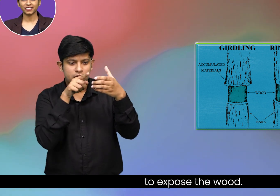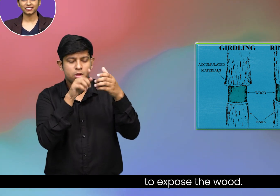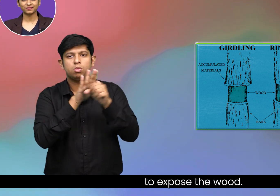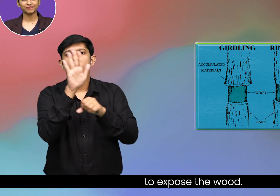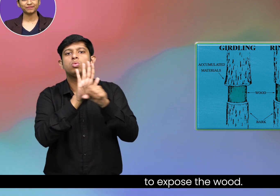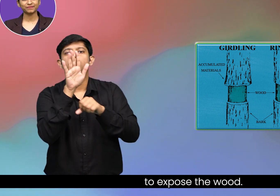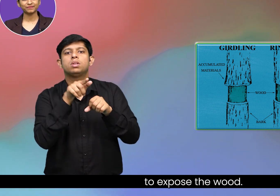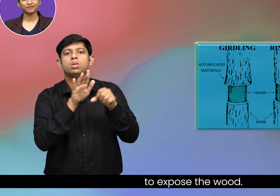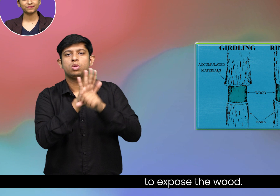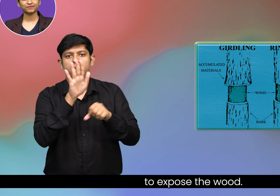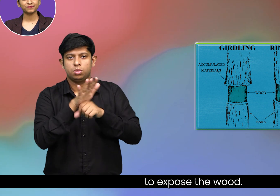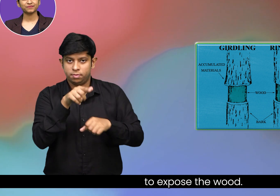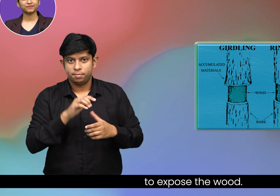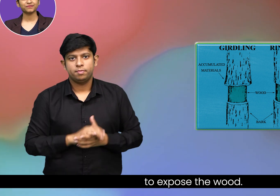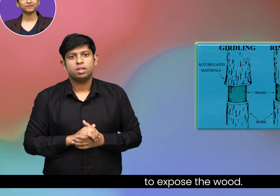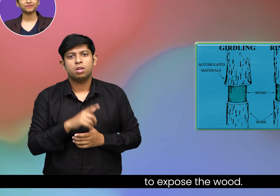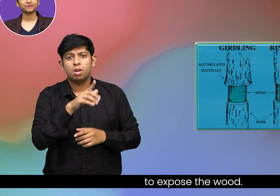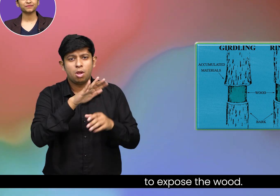wood.